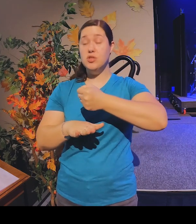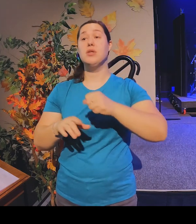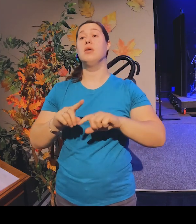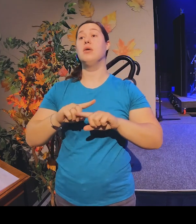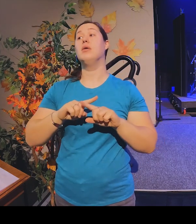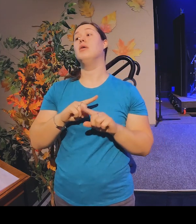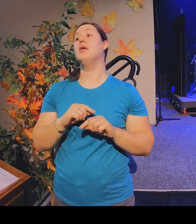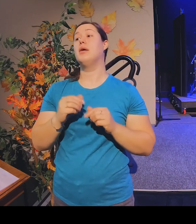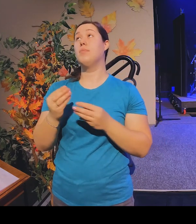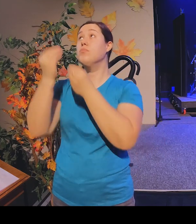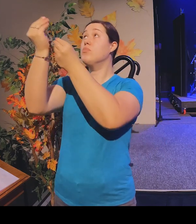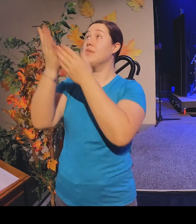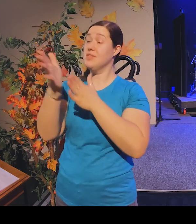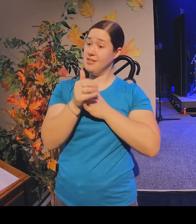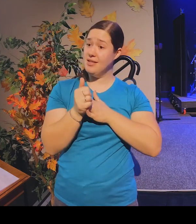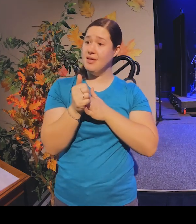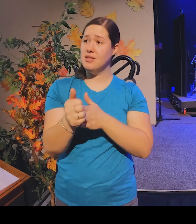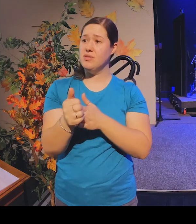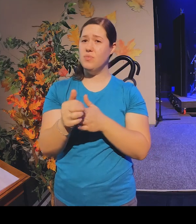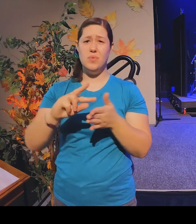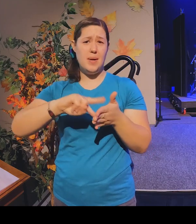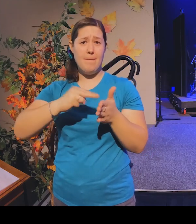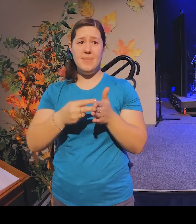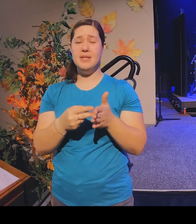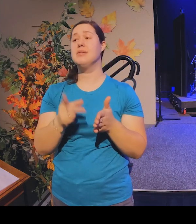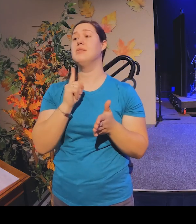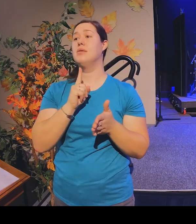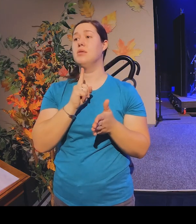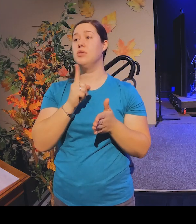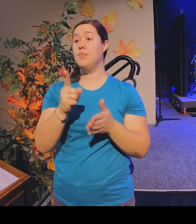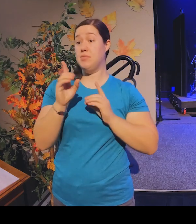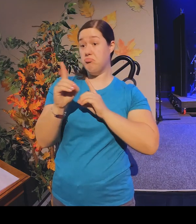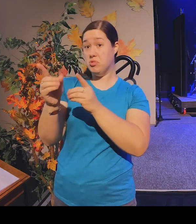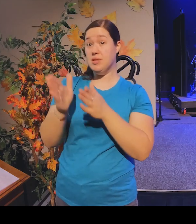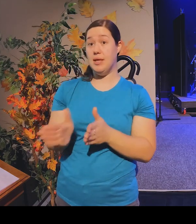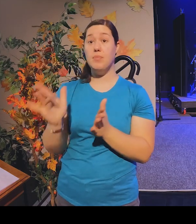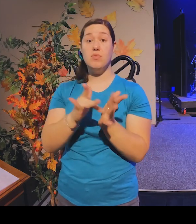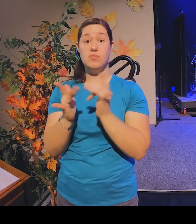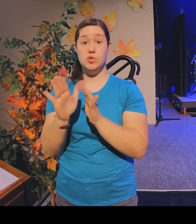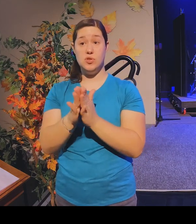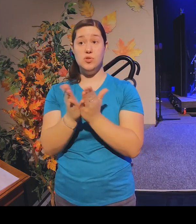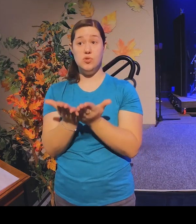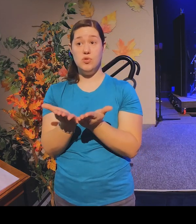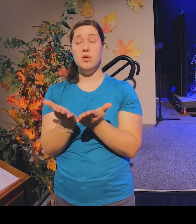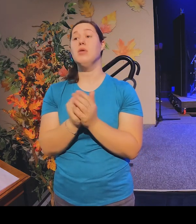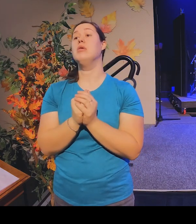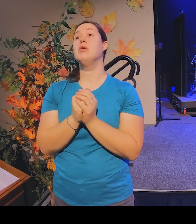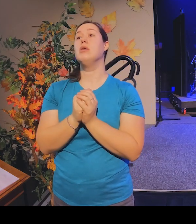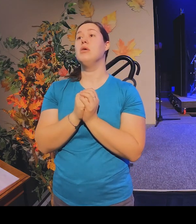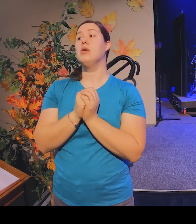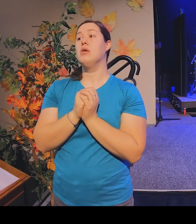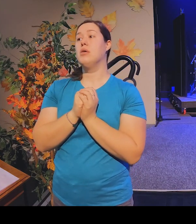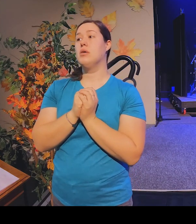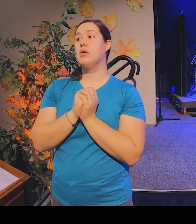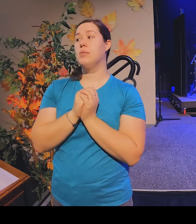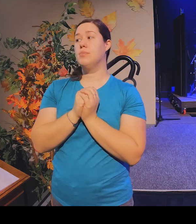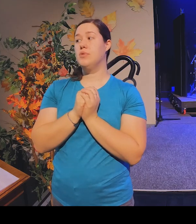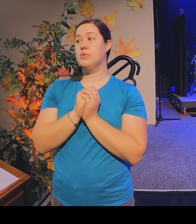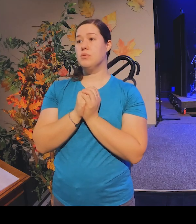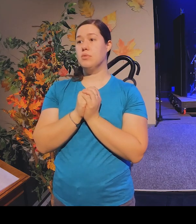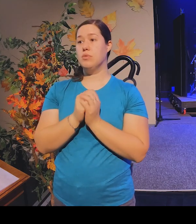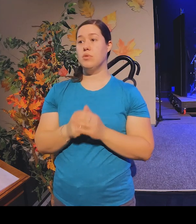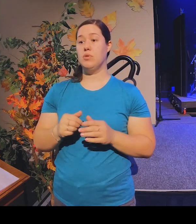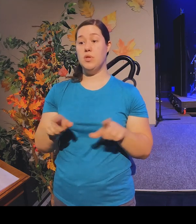of Jesus Christ. And so we hope that you take time not only to register your attendance, but also look through your bulletin, look through our website,